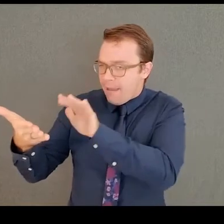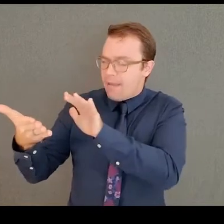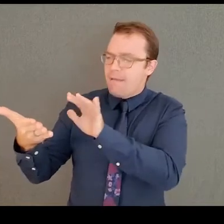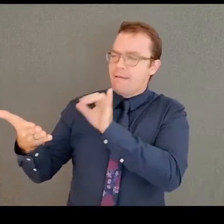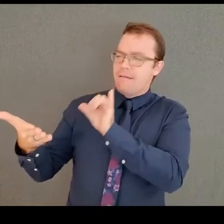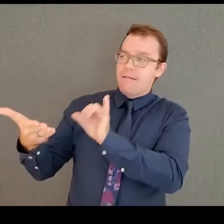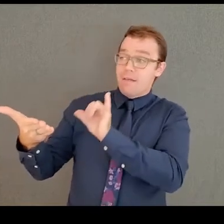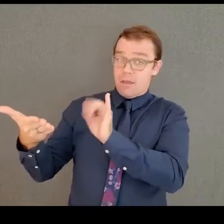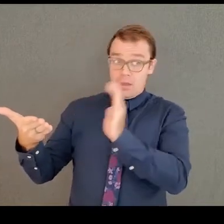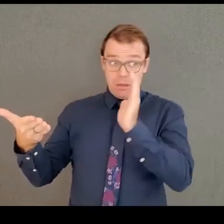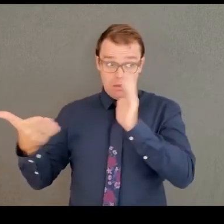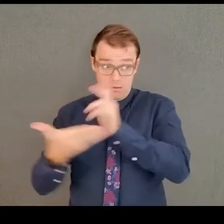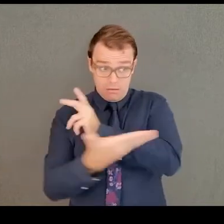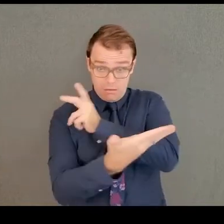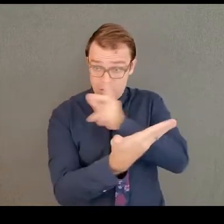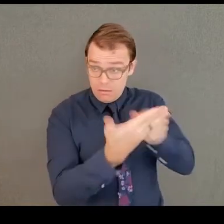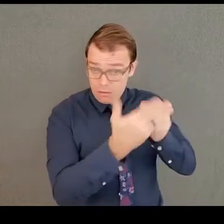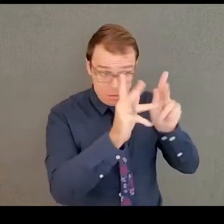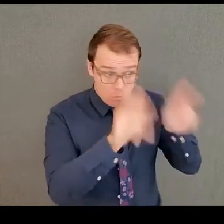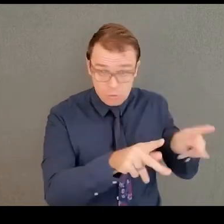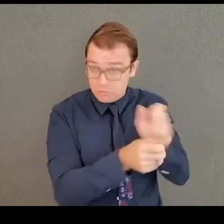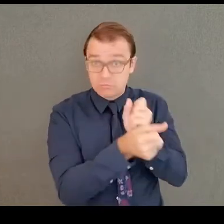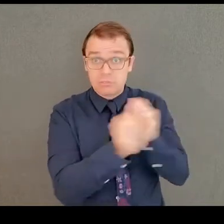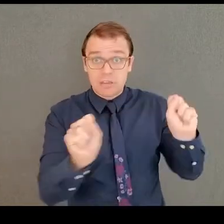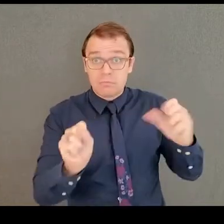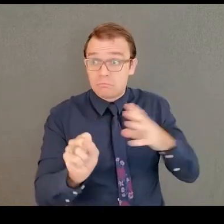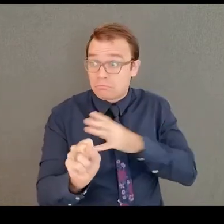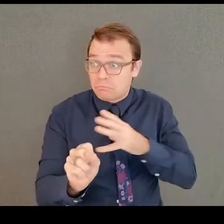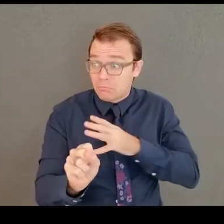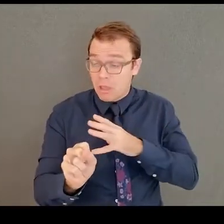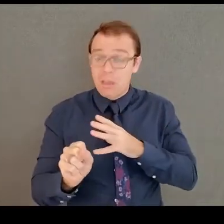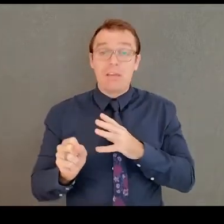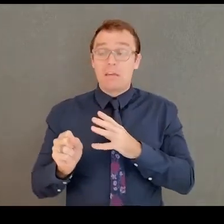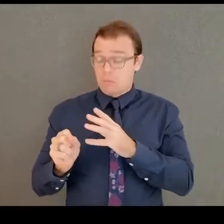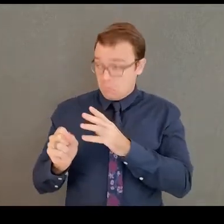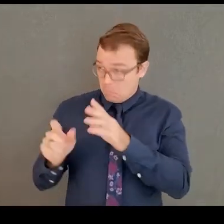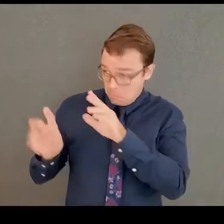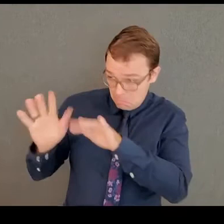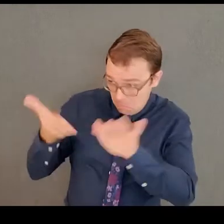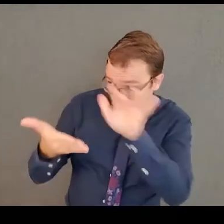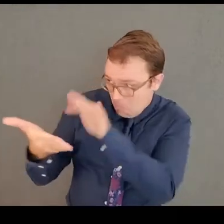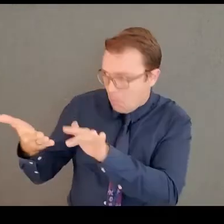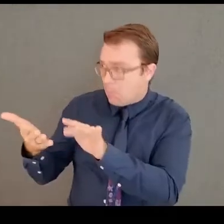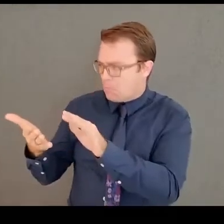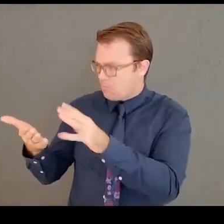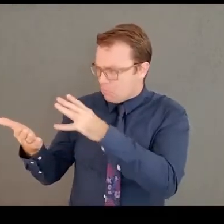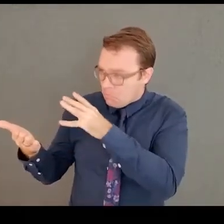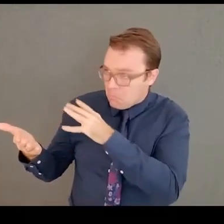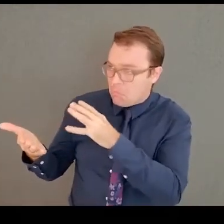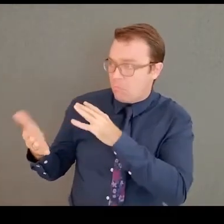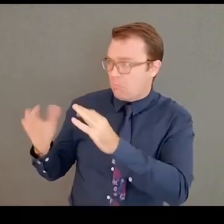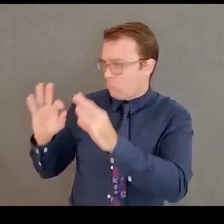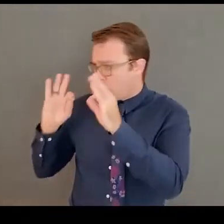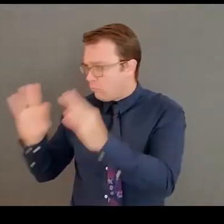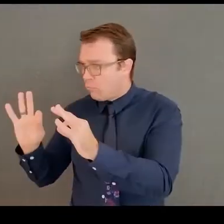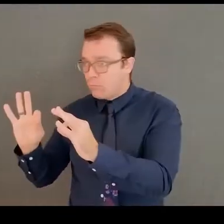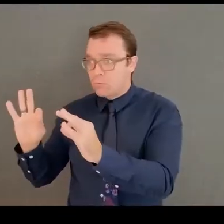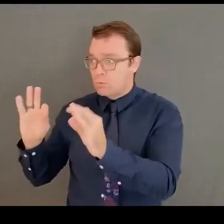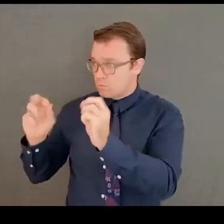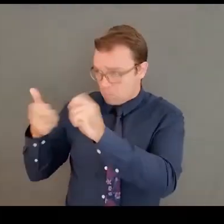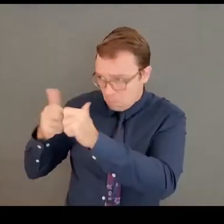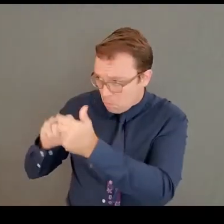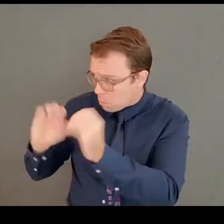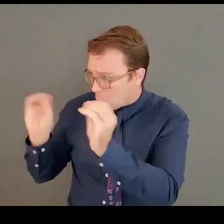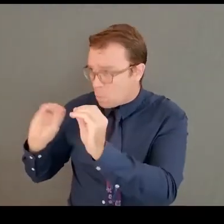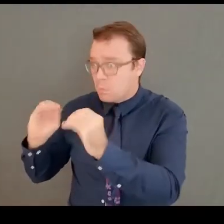use information from these studies to decide if the vaccine or antibodies should be tested in people. We only move ahead with studies in